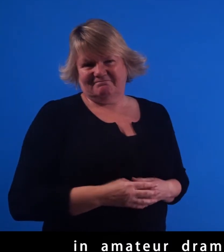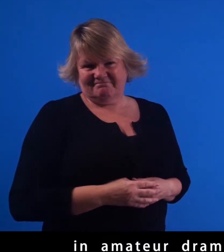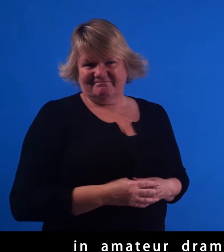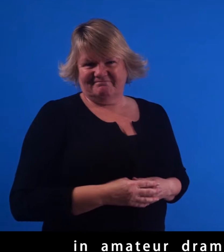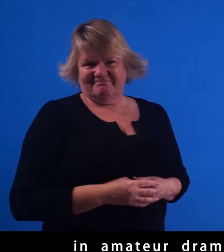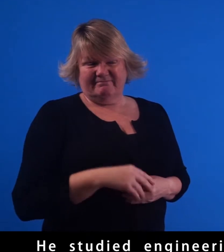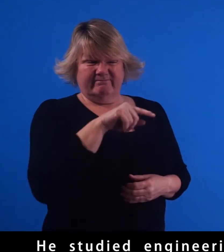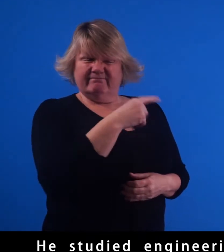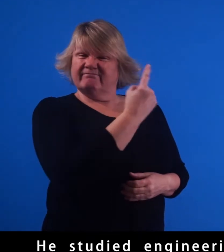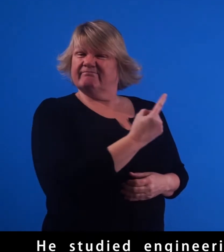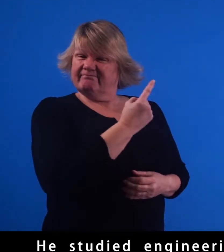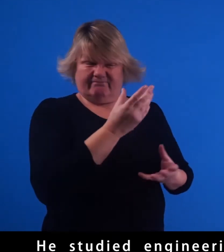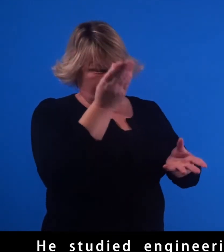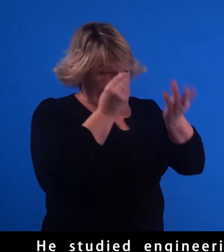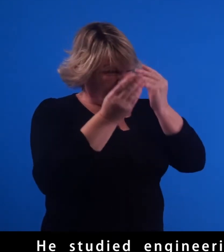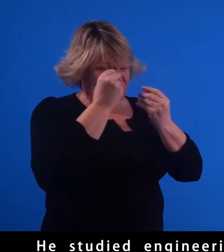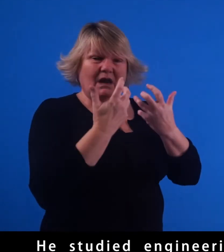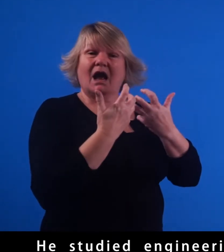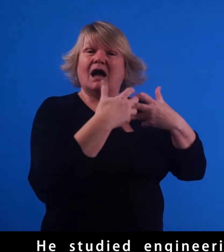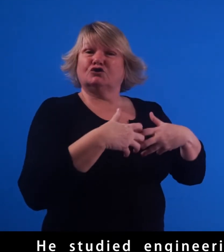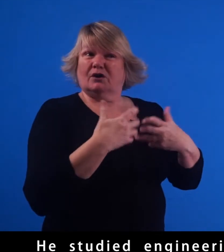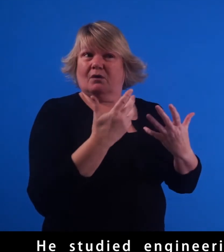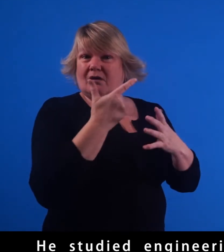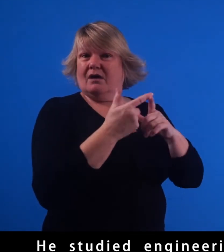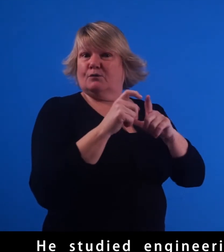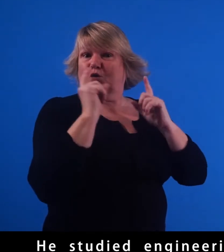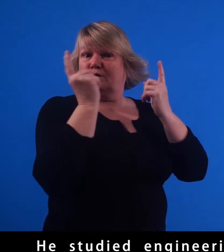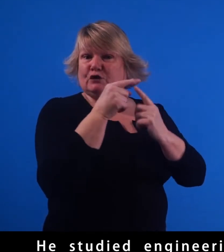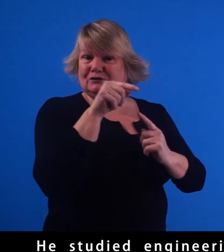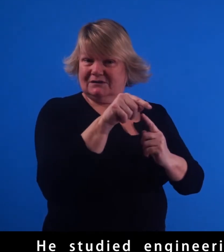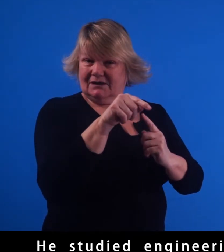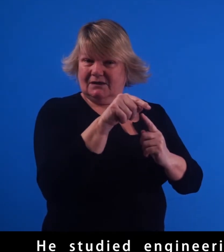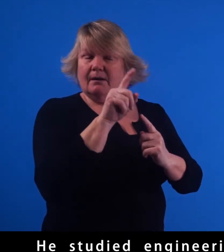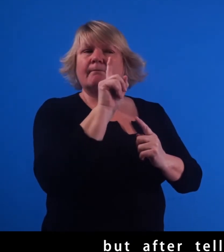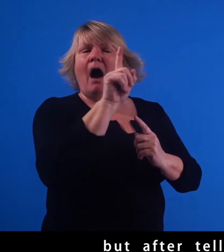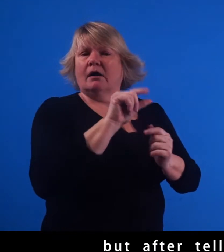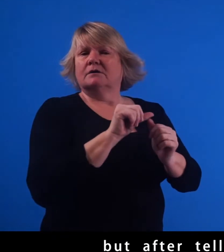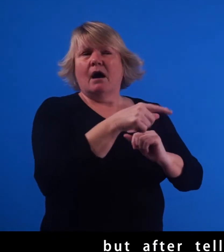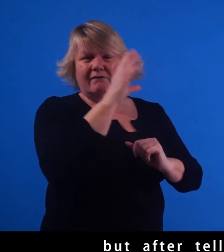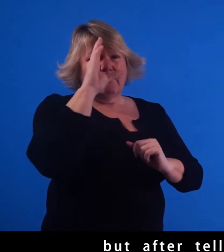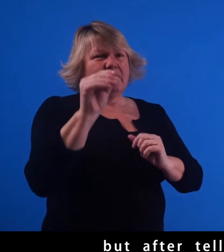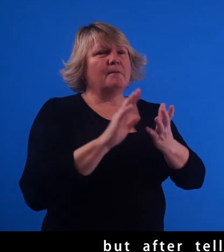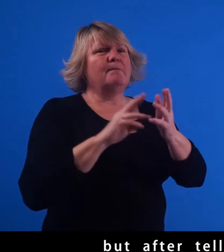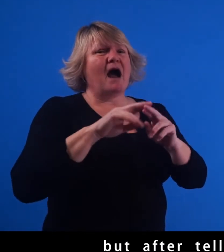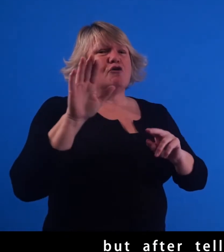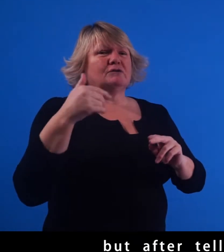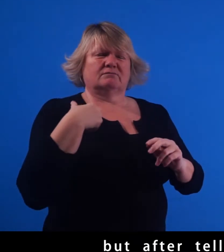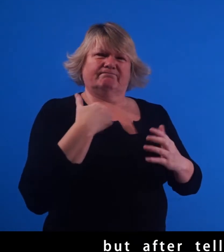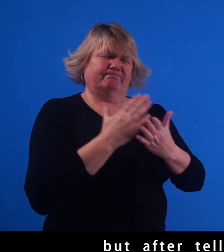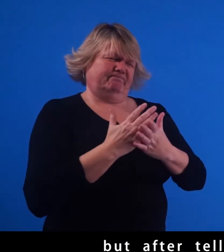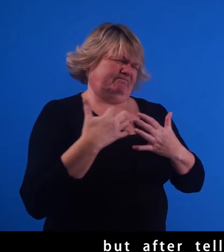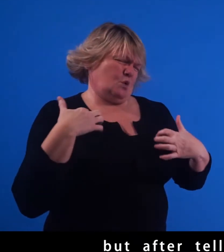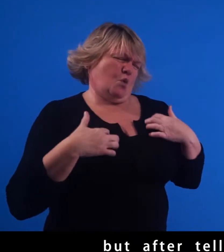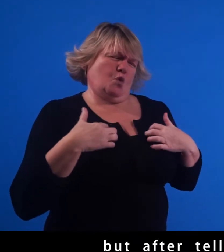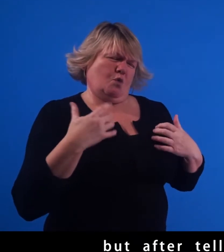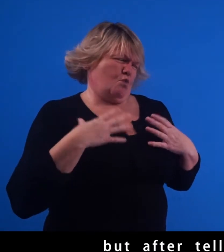He studied engineering at Edinburgh University But after telling his parents